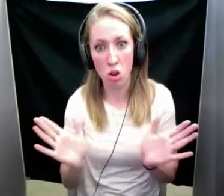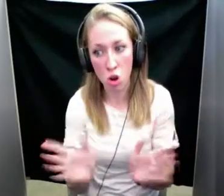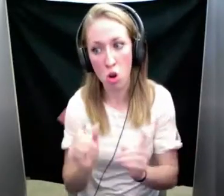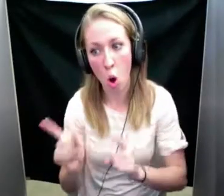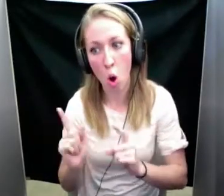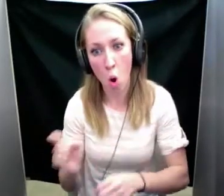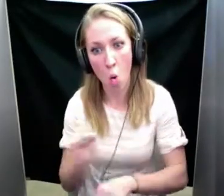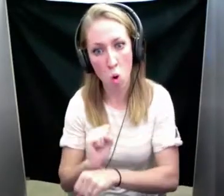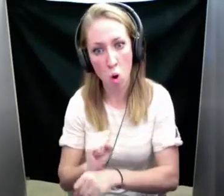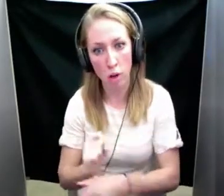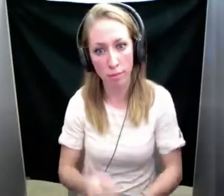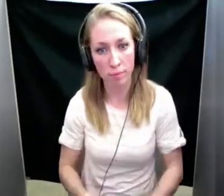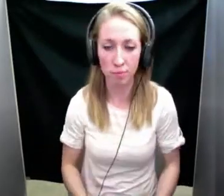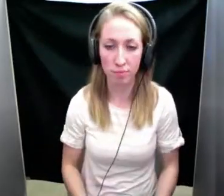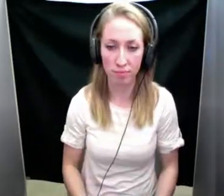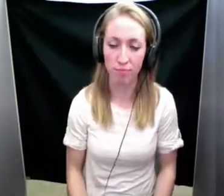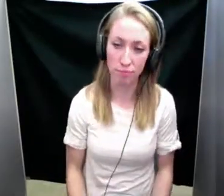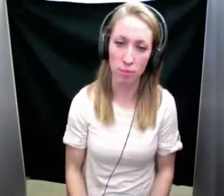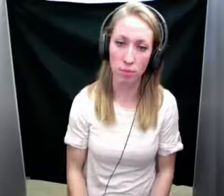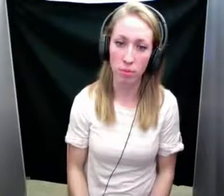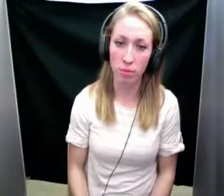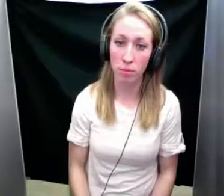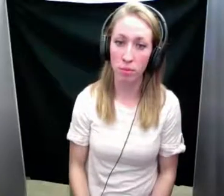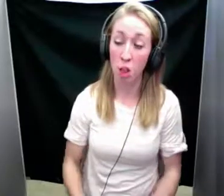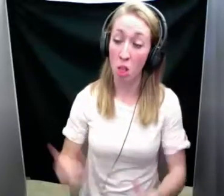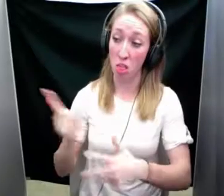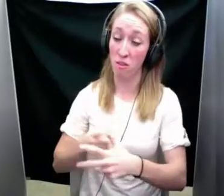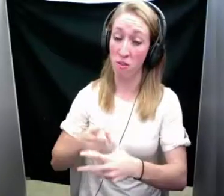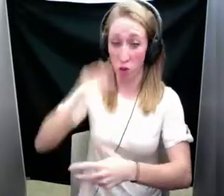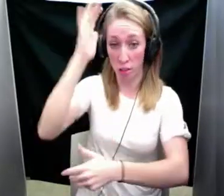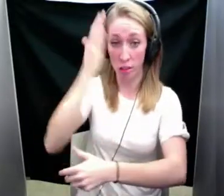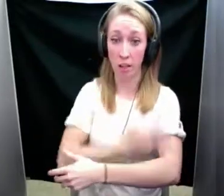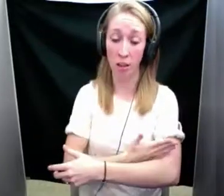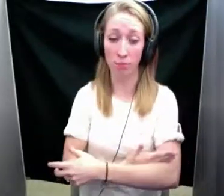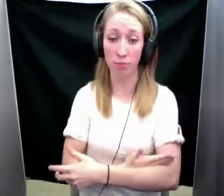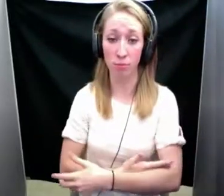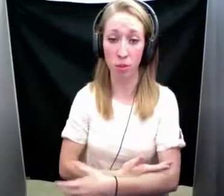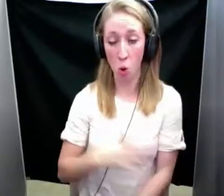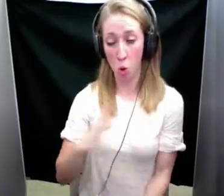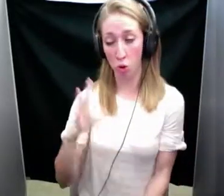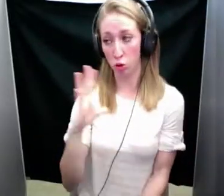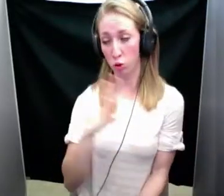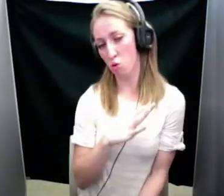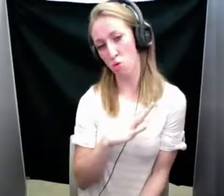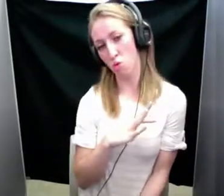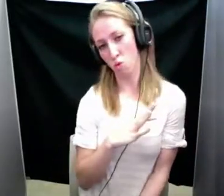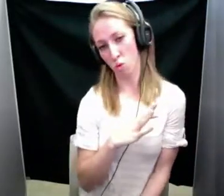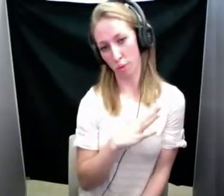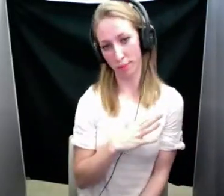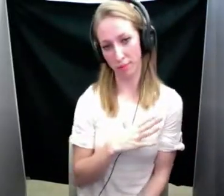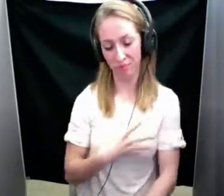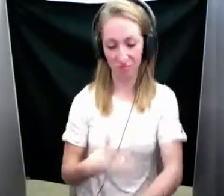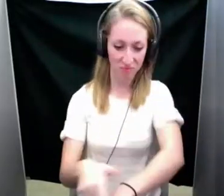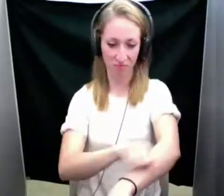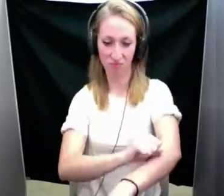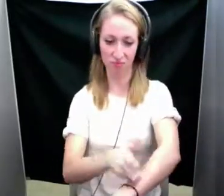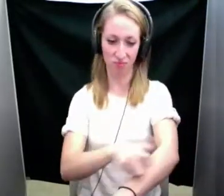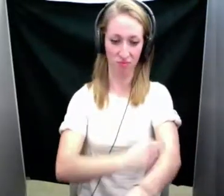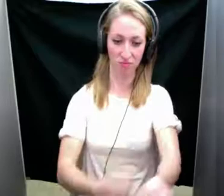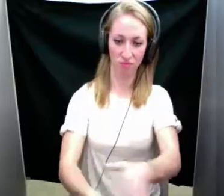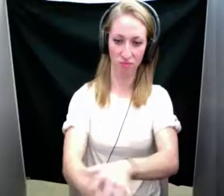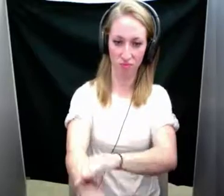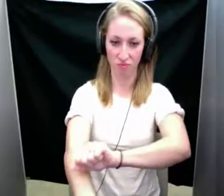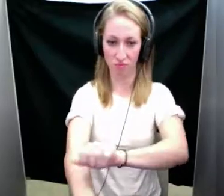way of thinking. So the first one to go out was the oldest. He was a very cool kid, definitely cool. Rolled up his